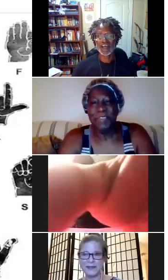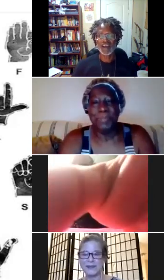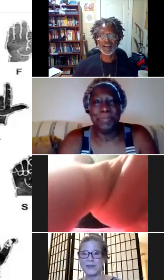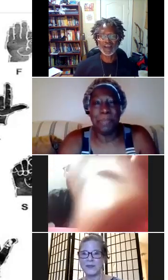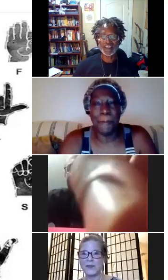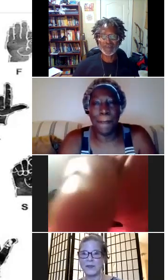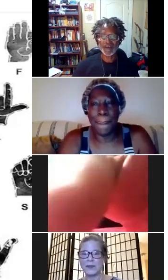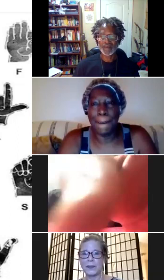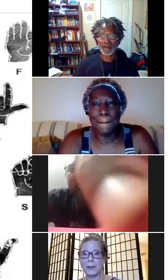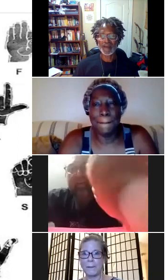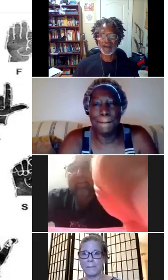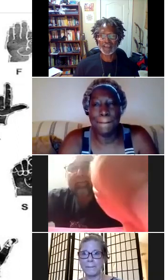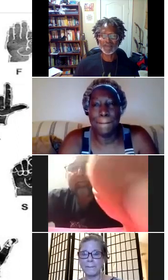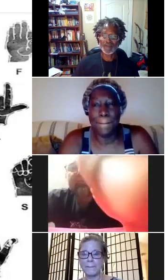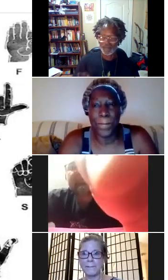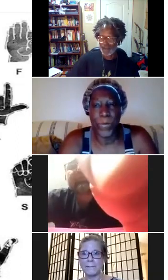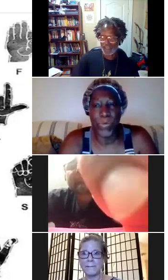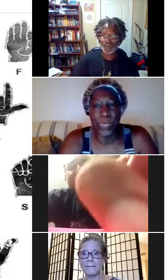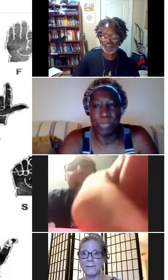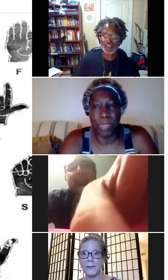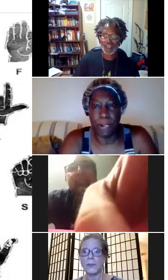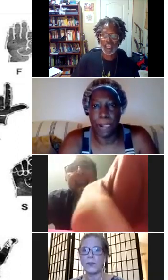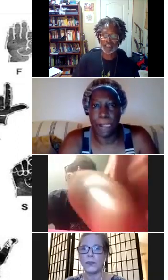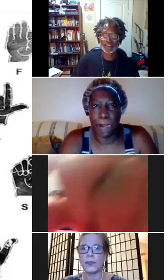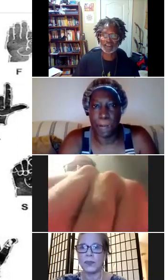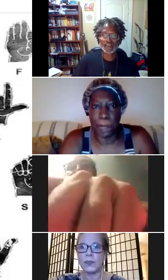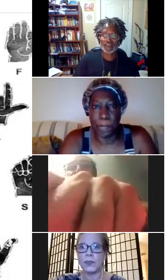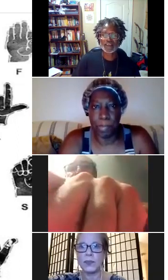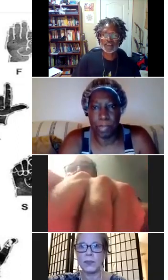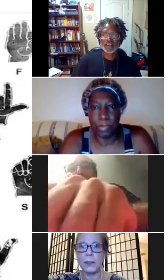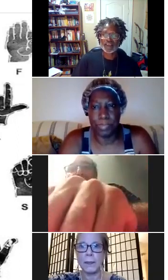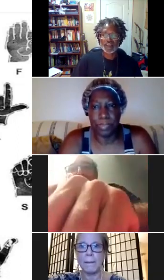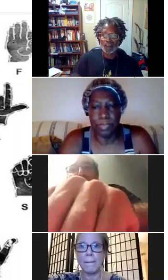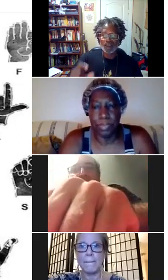question. Mhm. I keep running into the X.